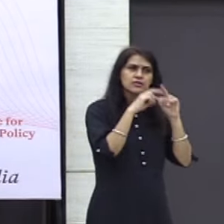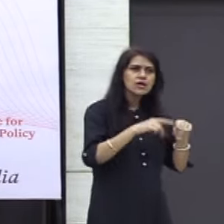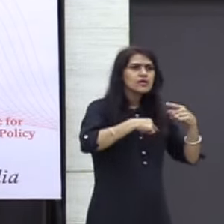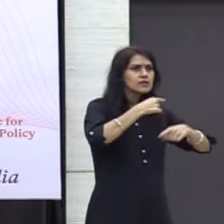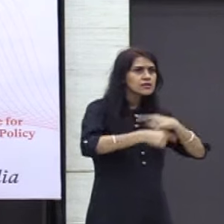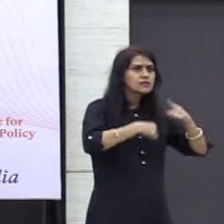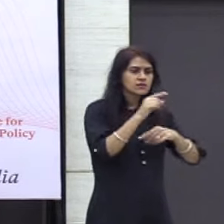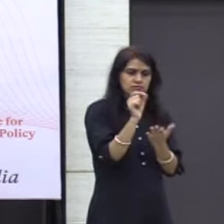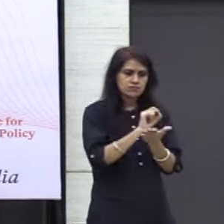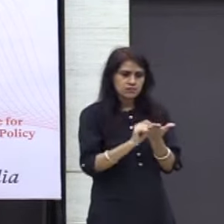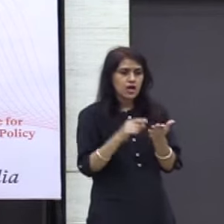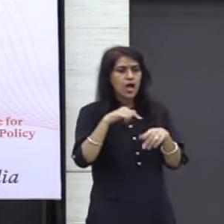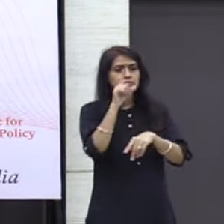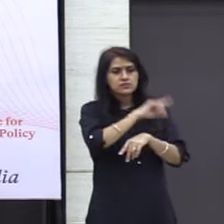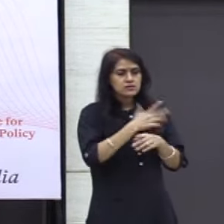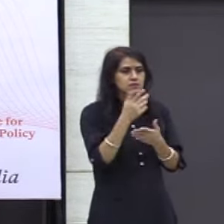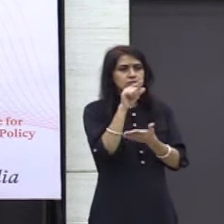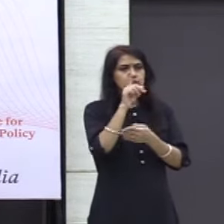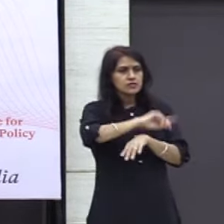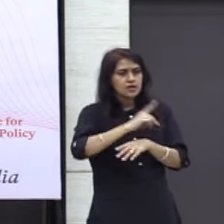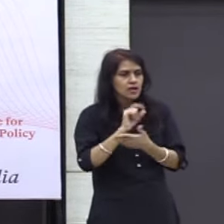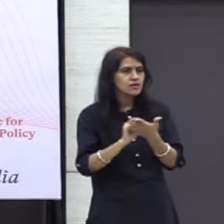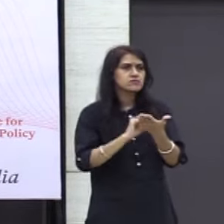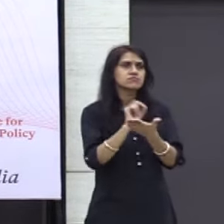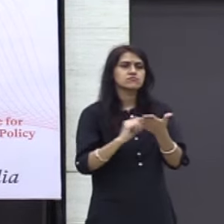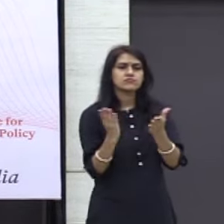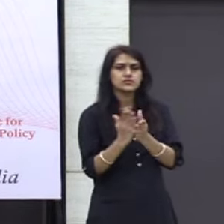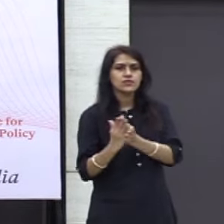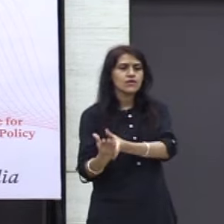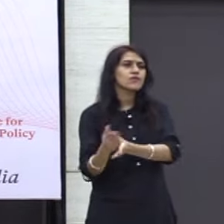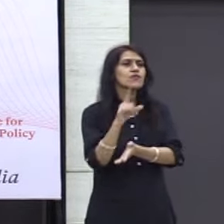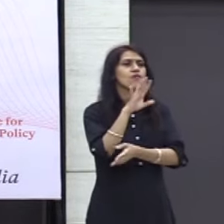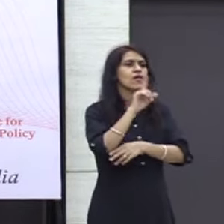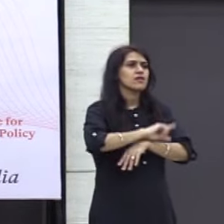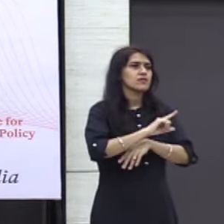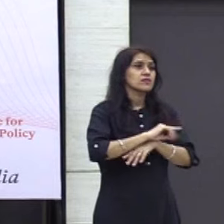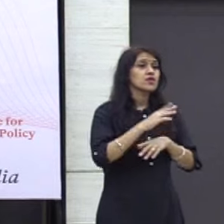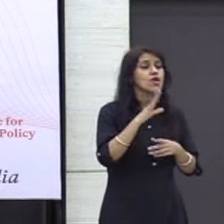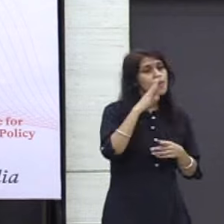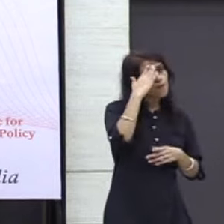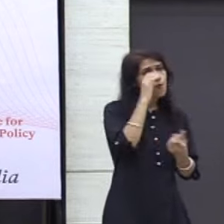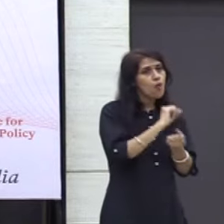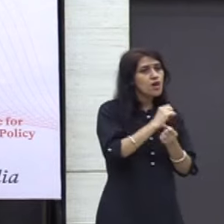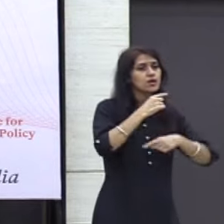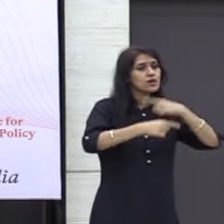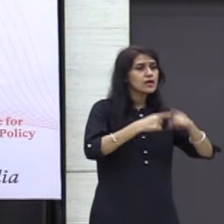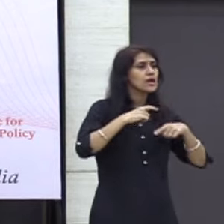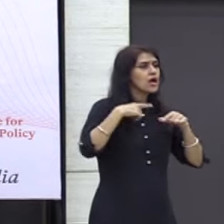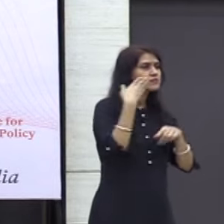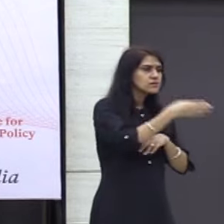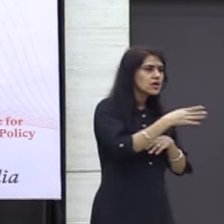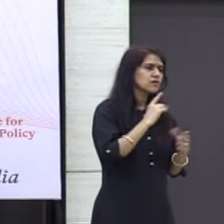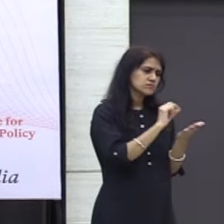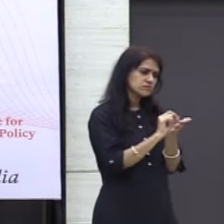diary. A daily diary will be paginated. And every day, whatever the police officer does will be entered in the